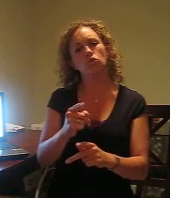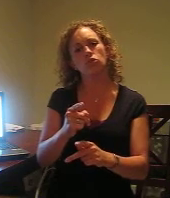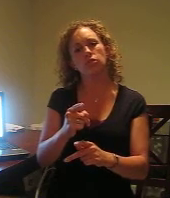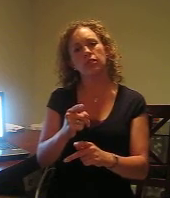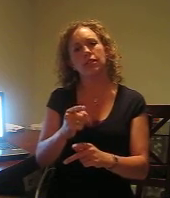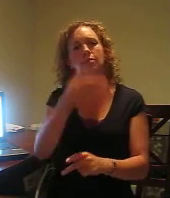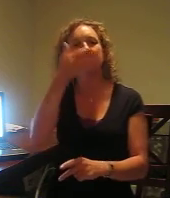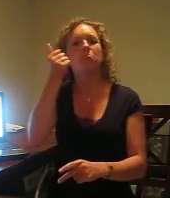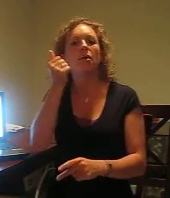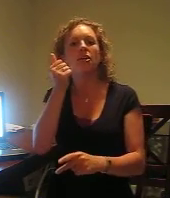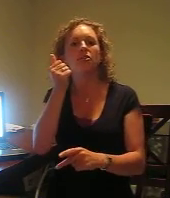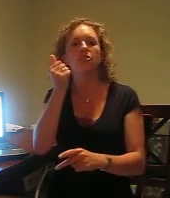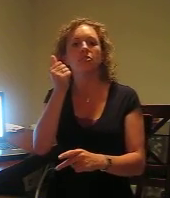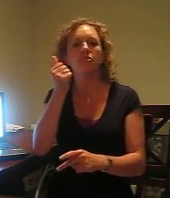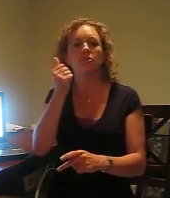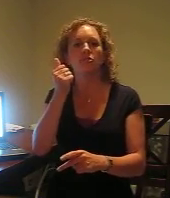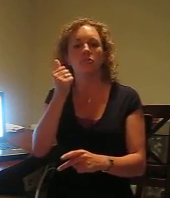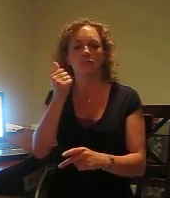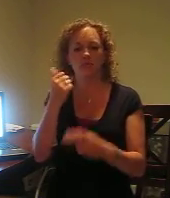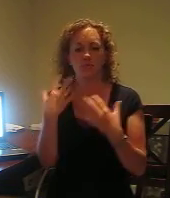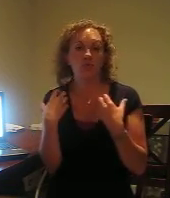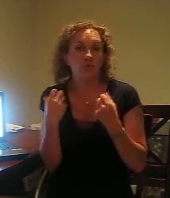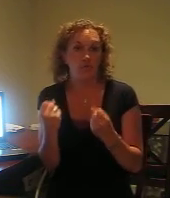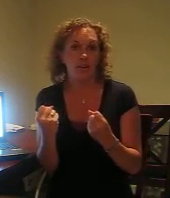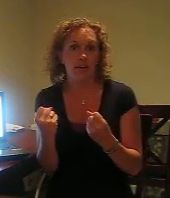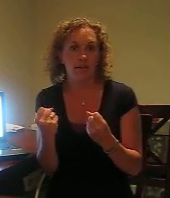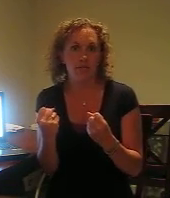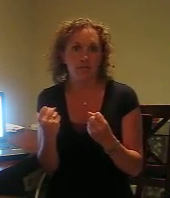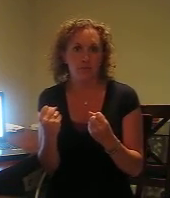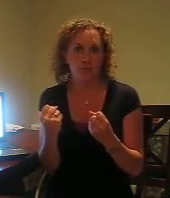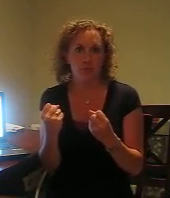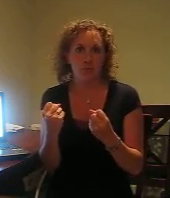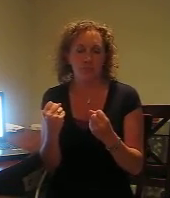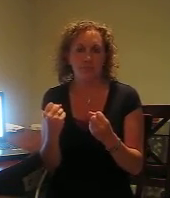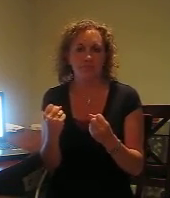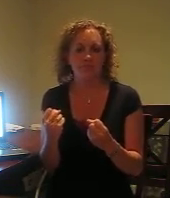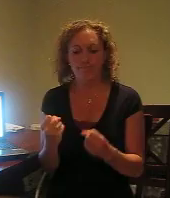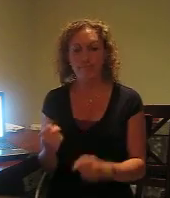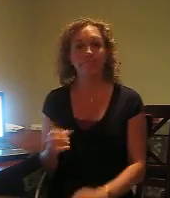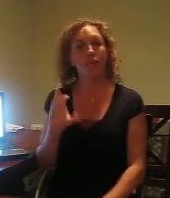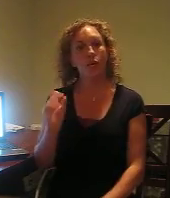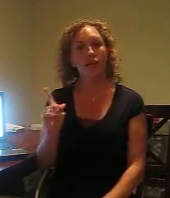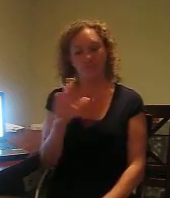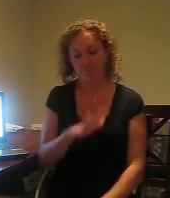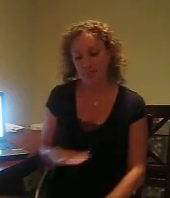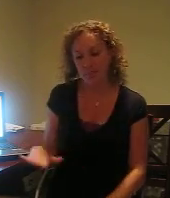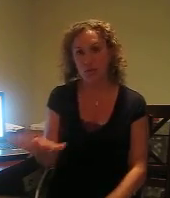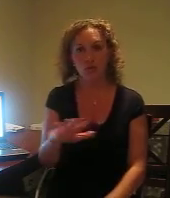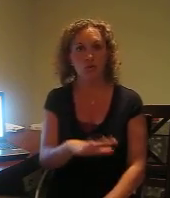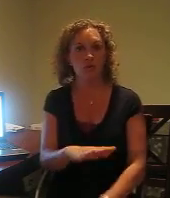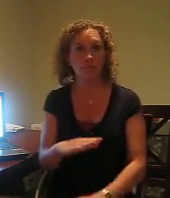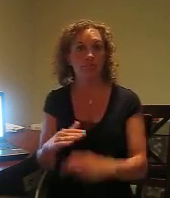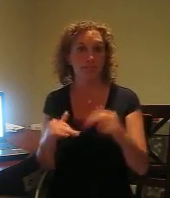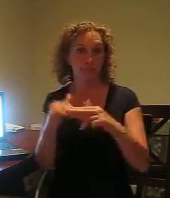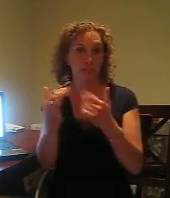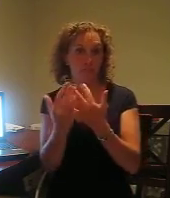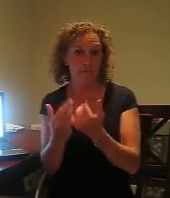a much better chance of surviving. Alright, here's the surface where we're going to build our fire. And remember how I segmented all